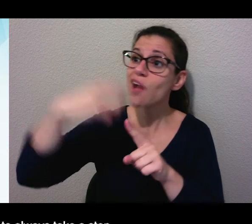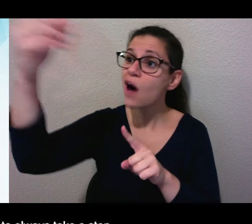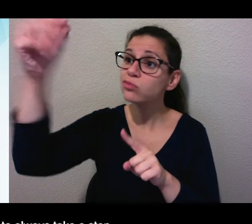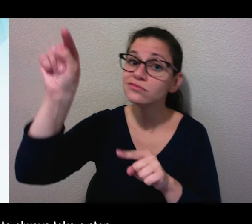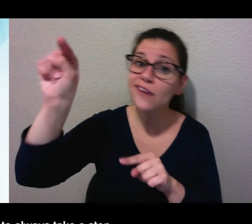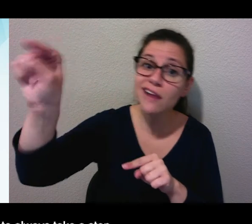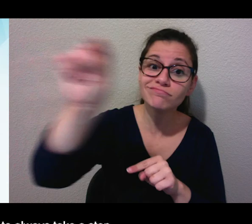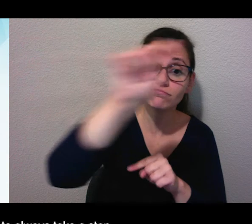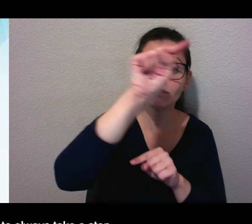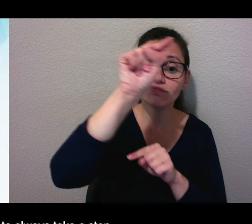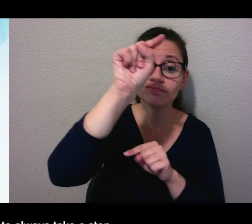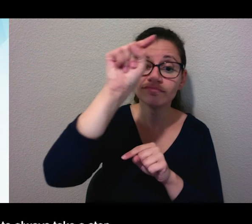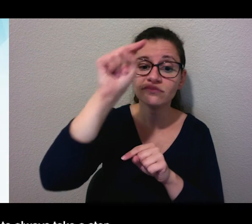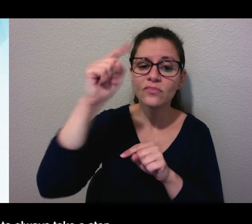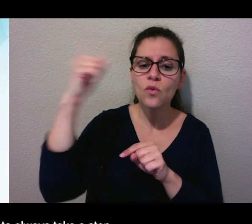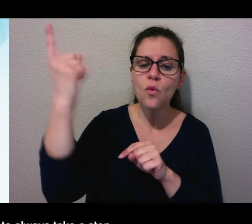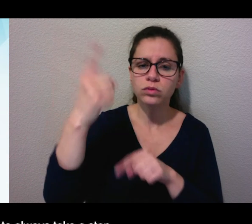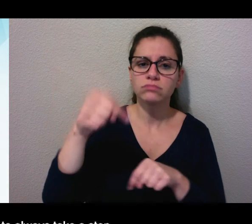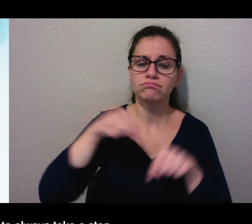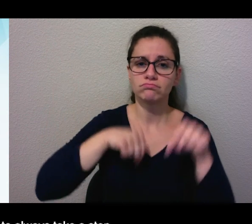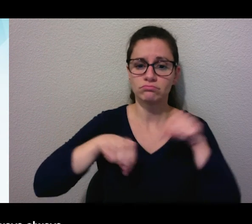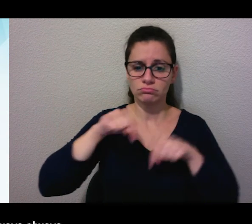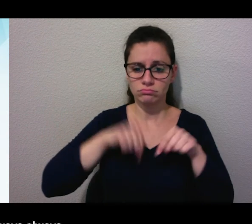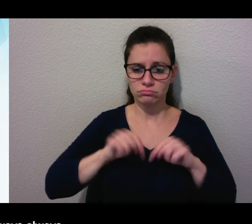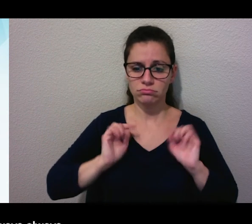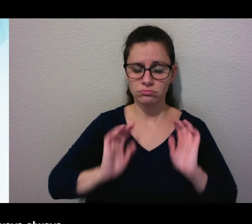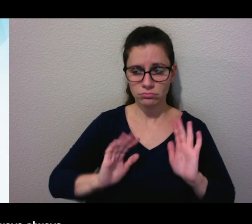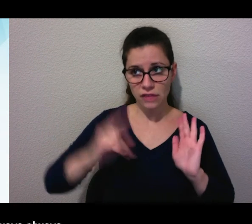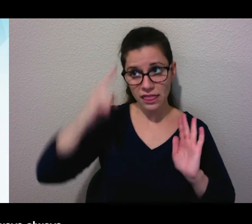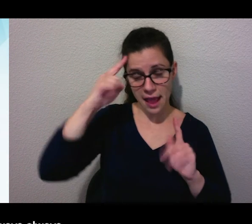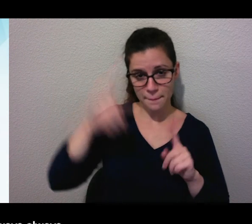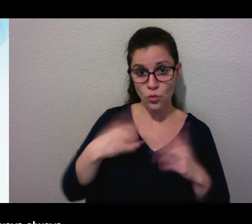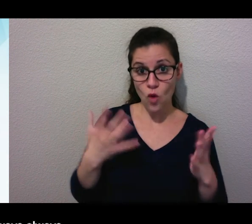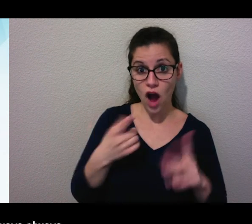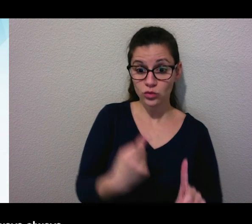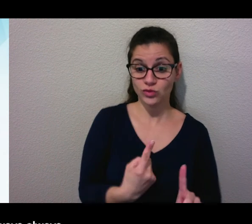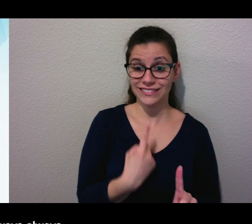outside sources, to always take a step back and think about what you're